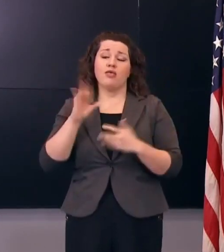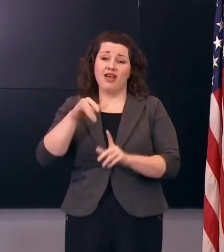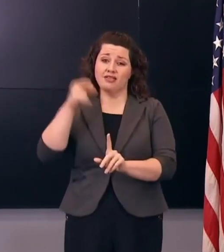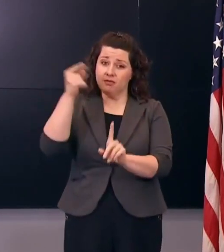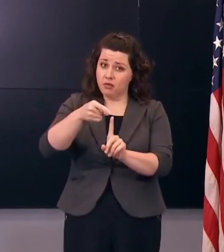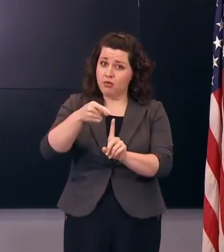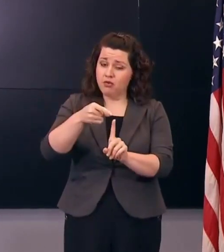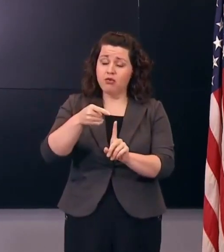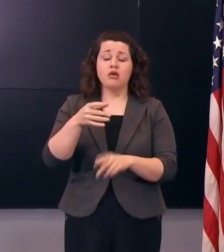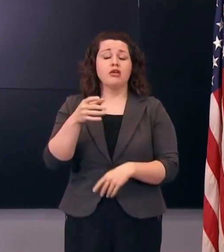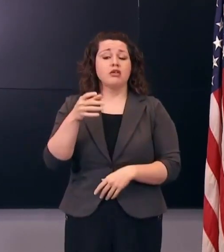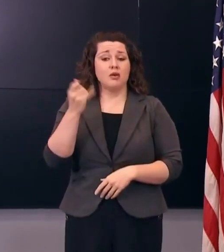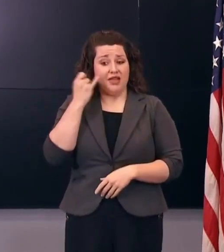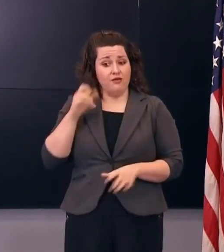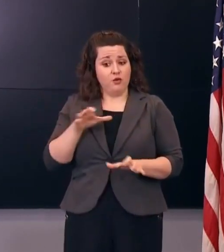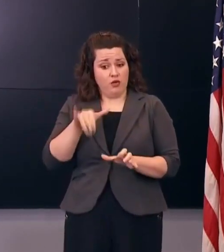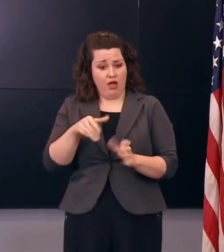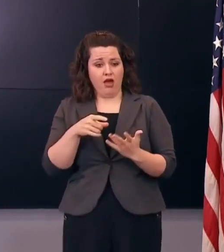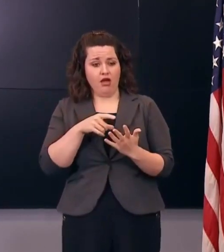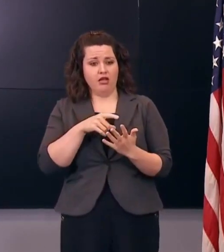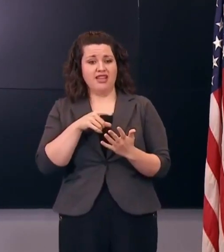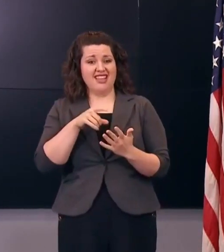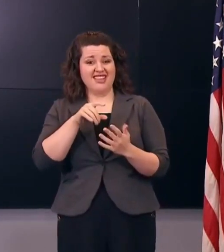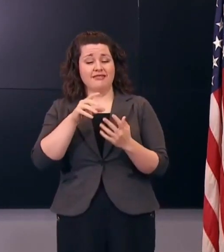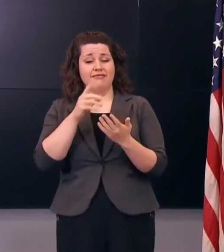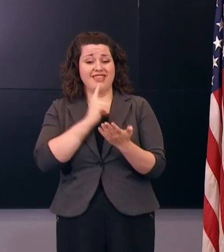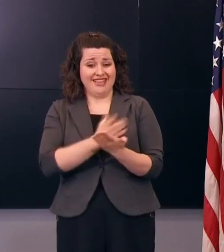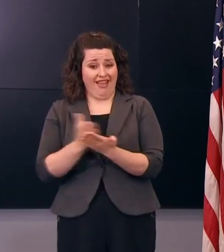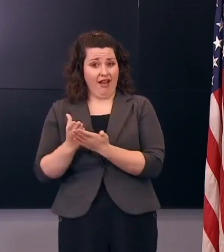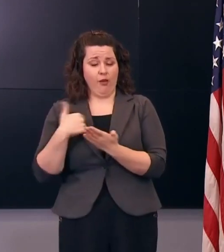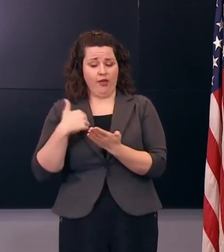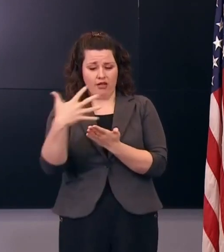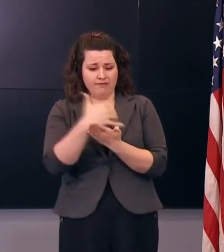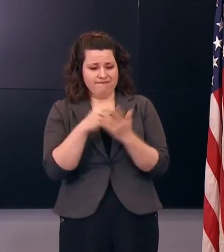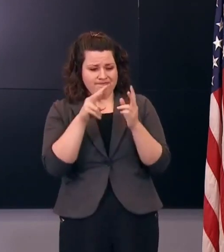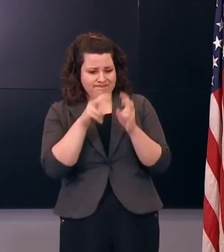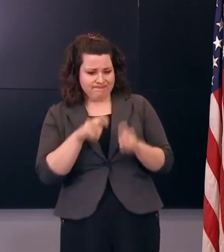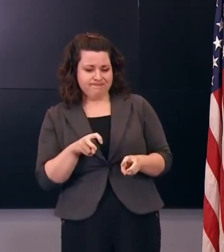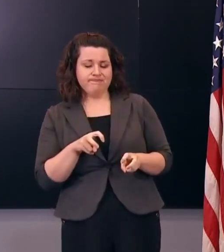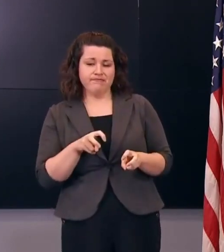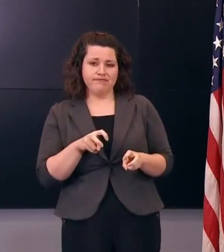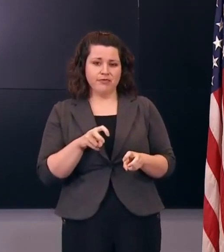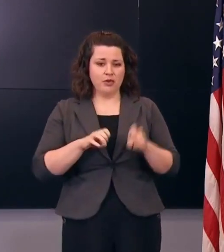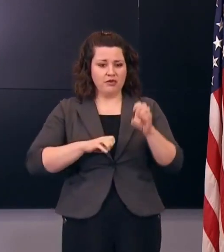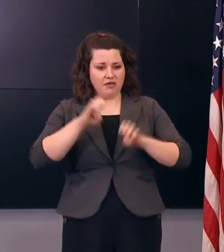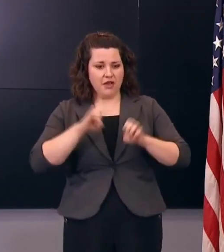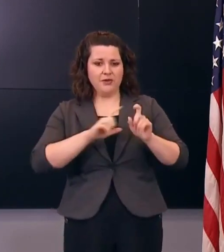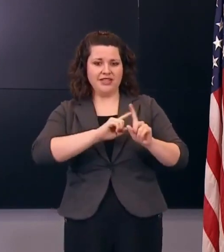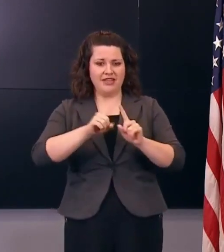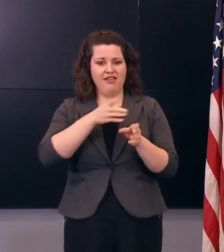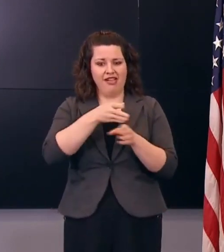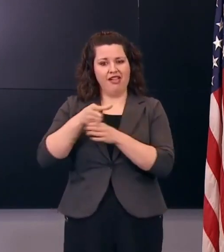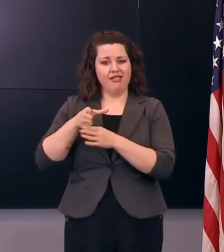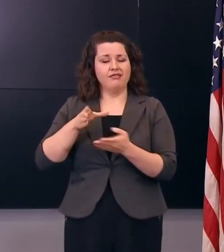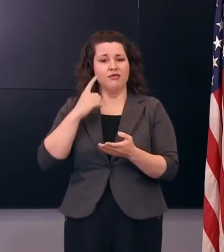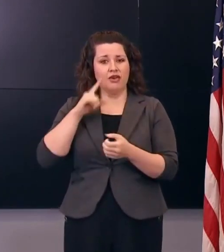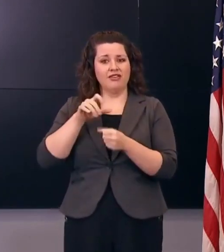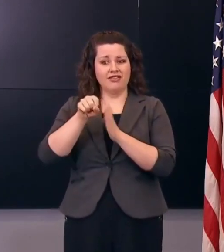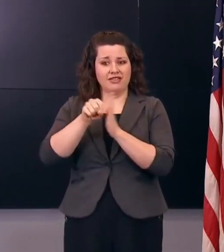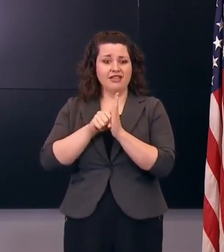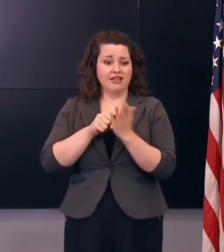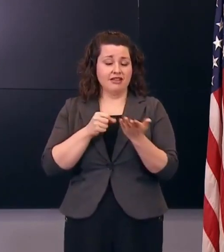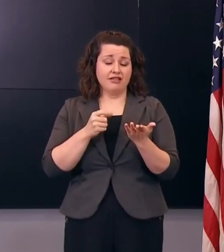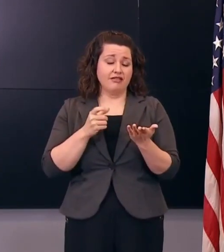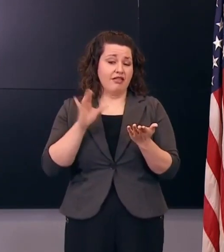And if we can do that and we start to look at some of the metrics that we're evaluating different areas of the state, that